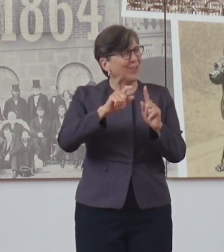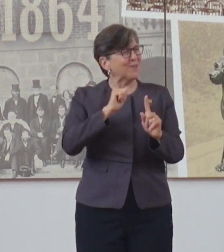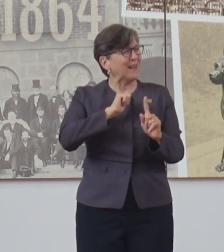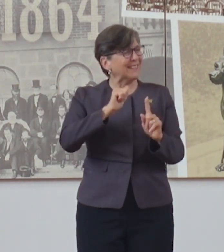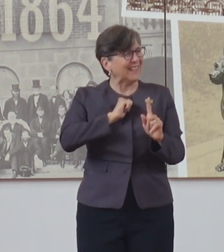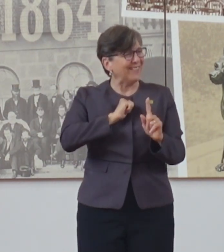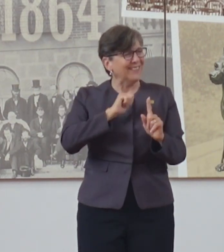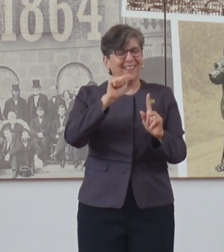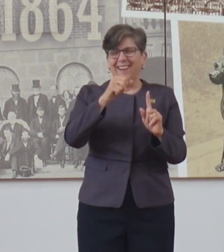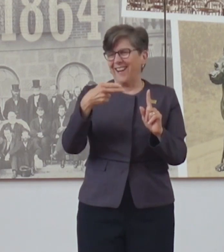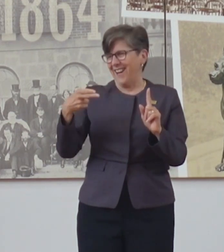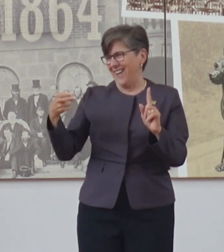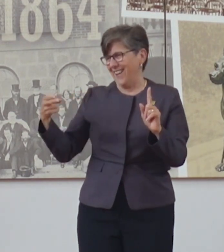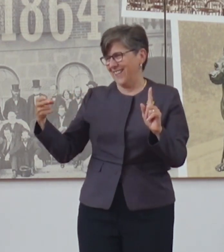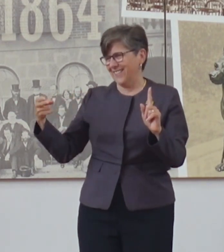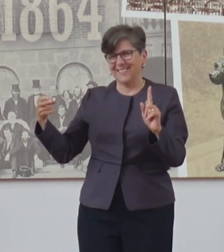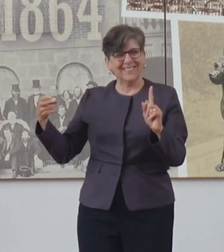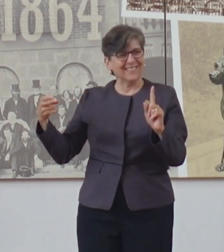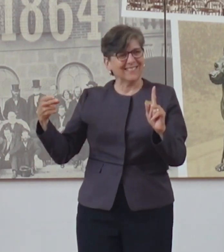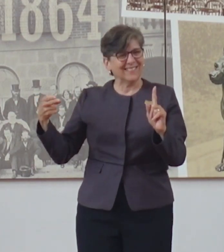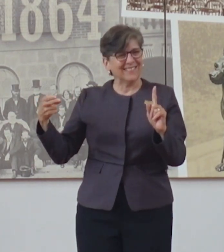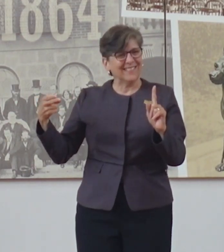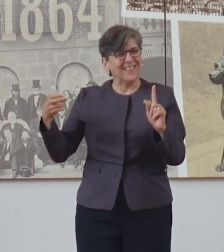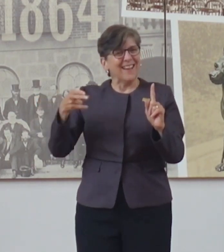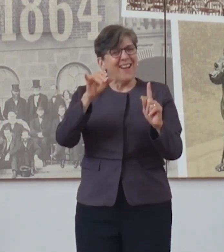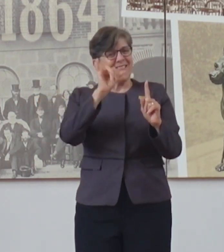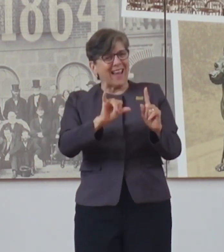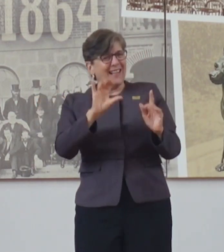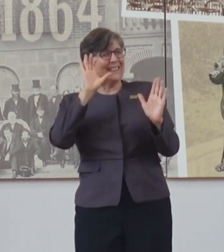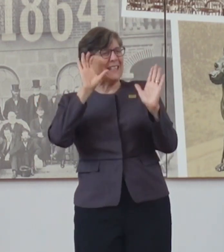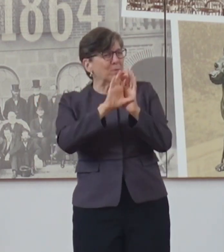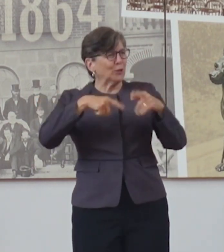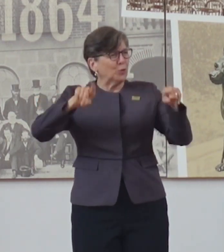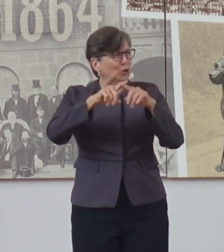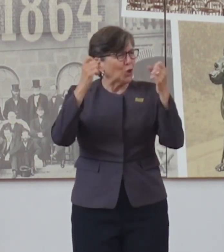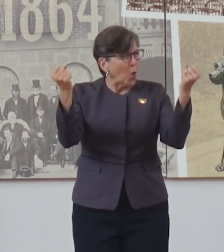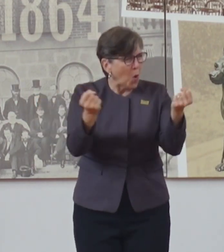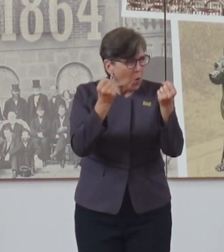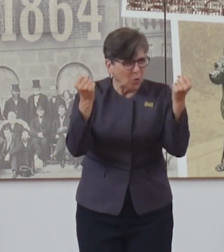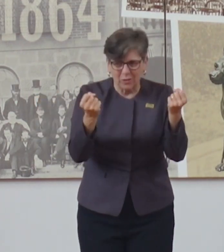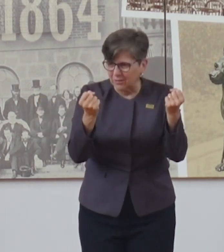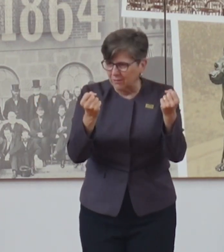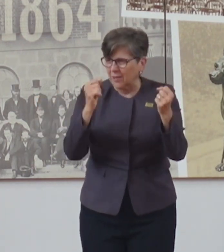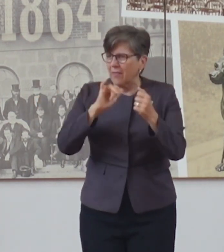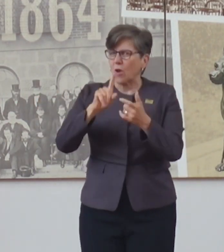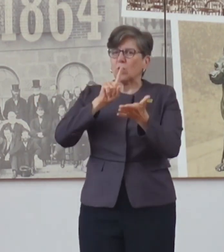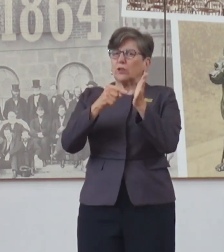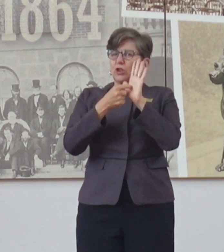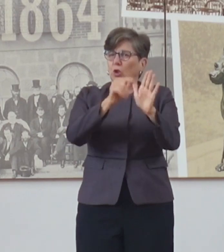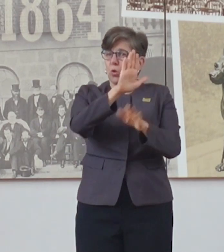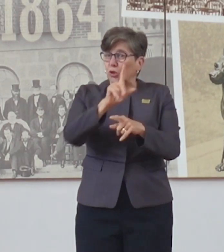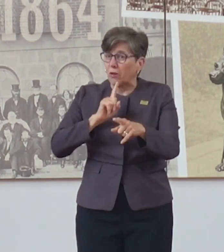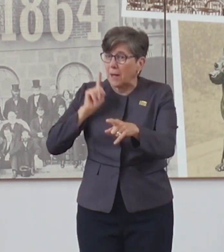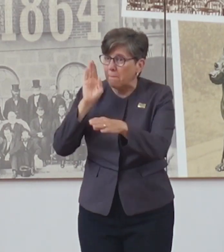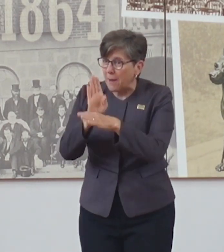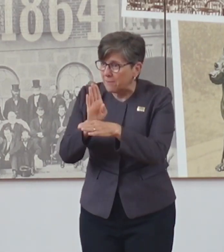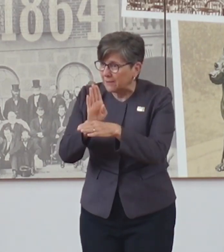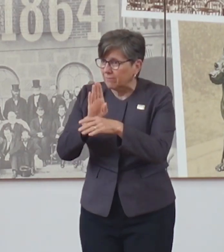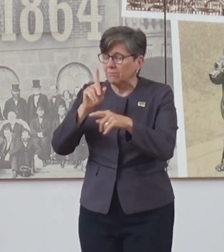to witness the signing. And I thought to myself, how fitting. That is an image I want all of us to hold and retain.